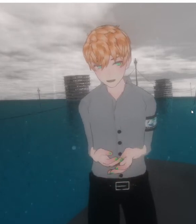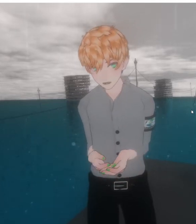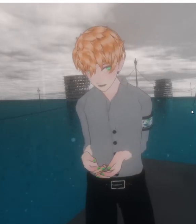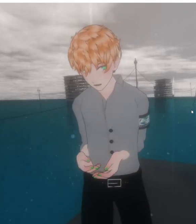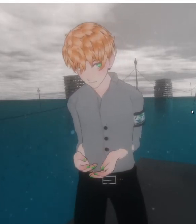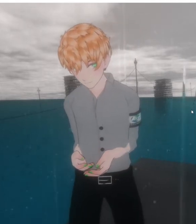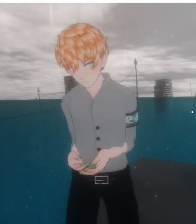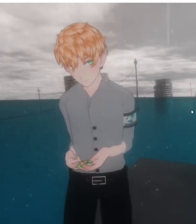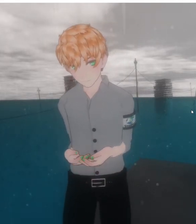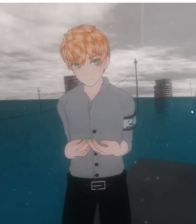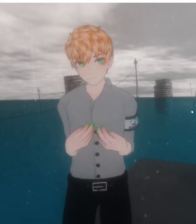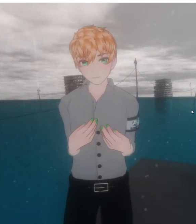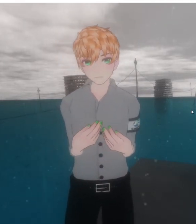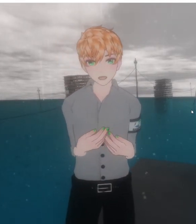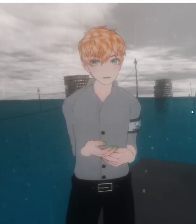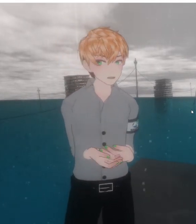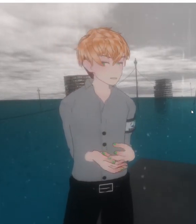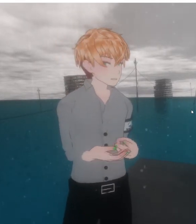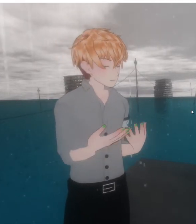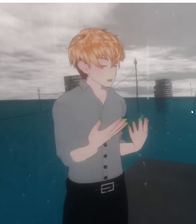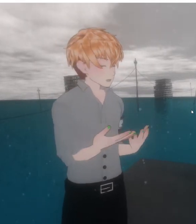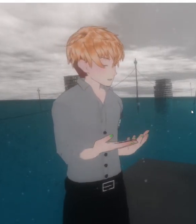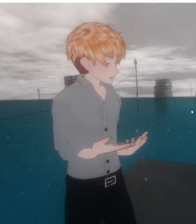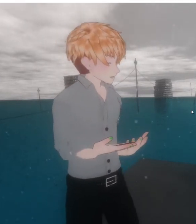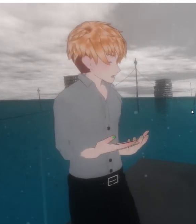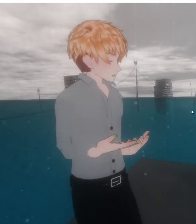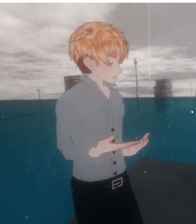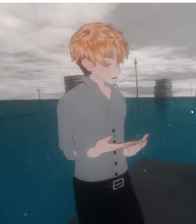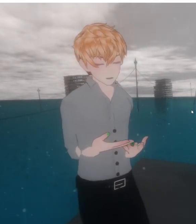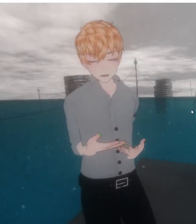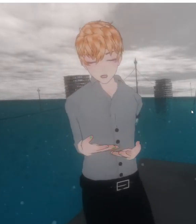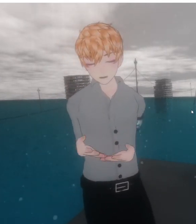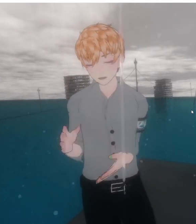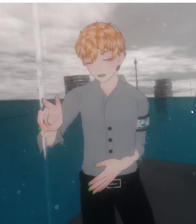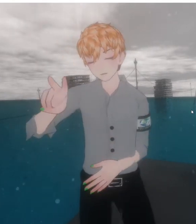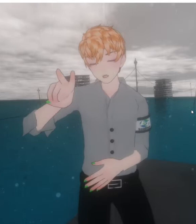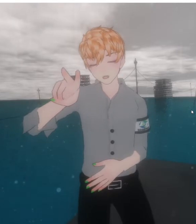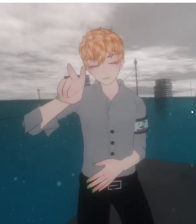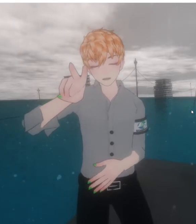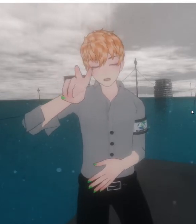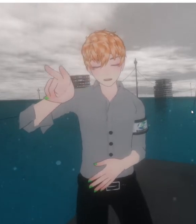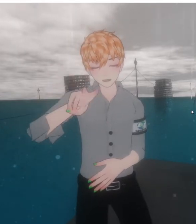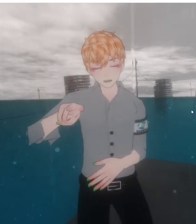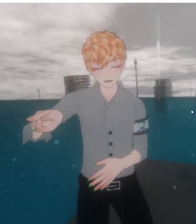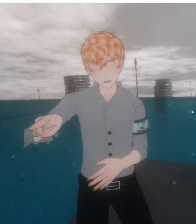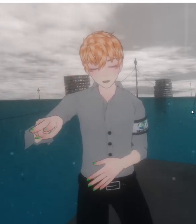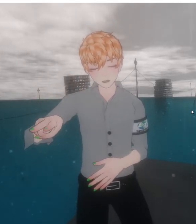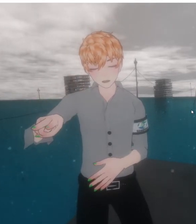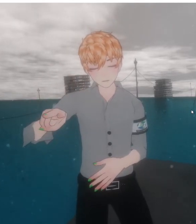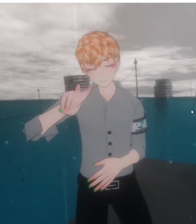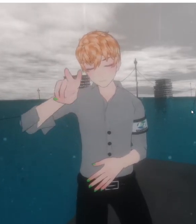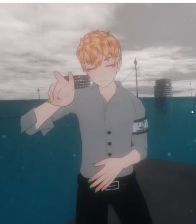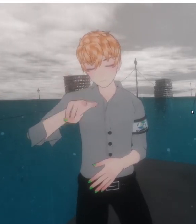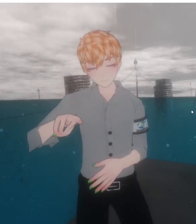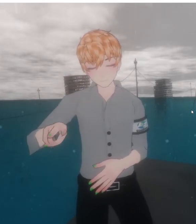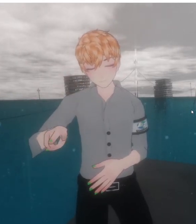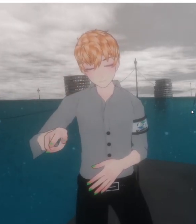stuff. That's double Z's. Someone called that. I'm like, what? But double Z's is just where you do